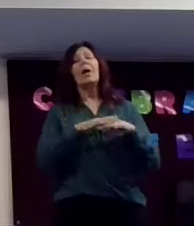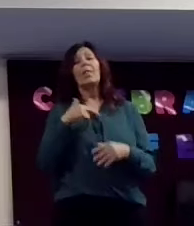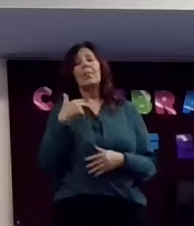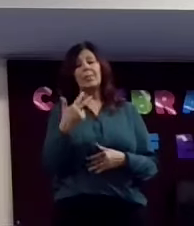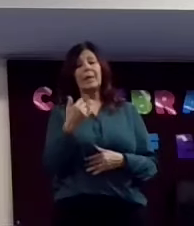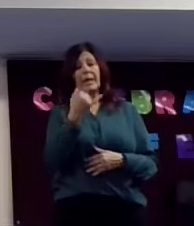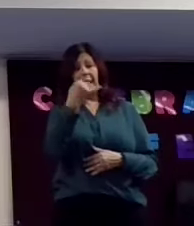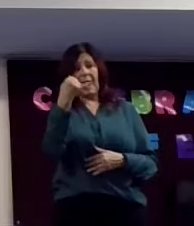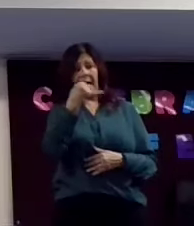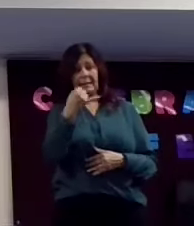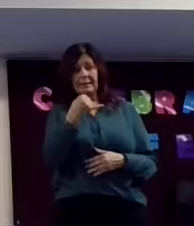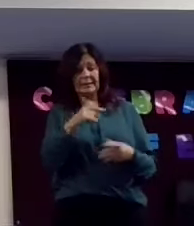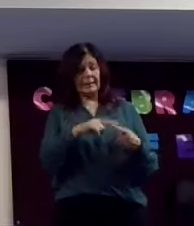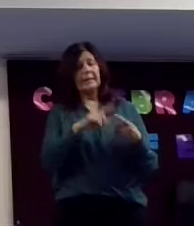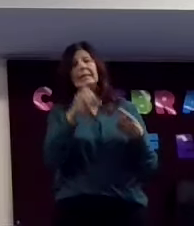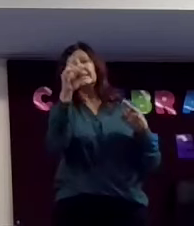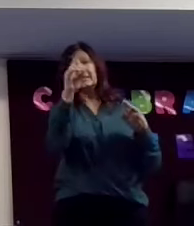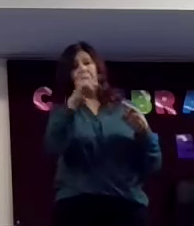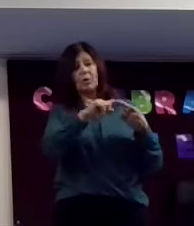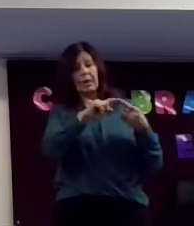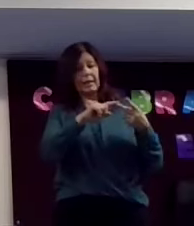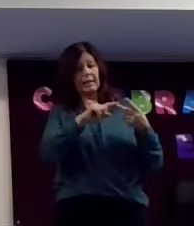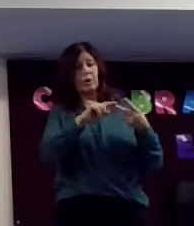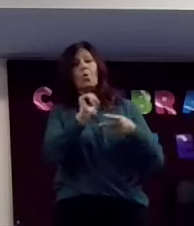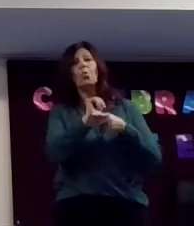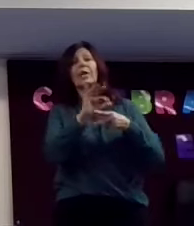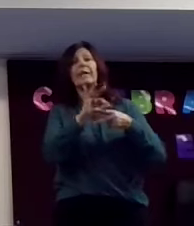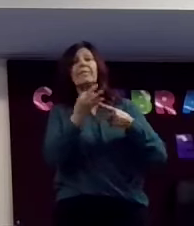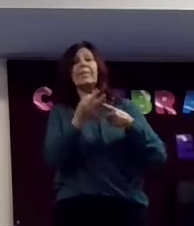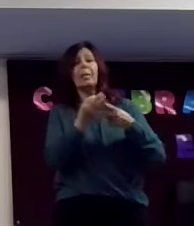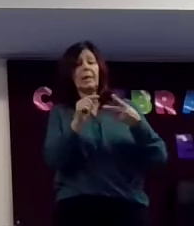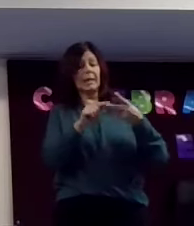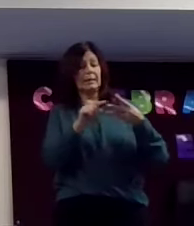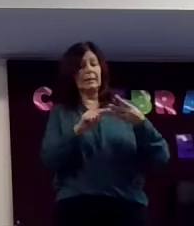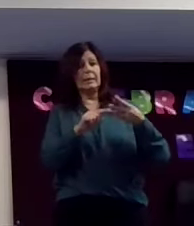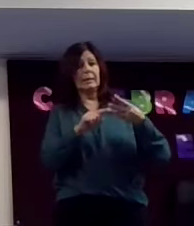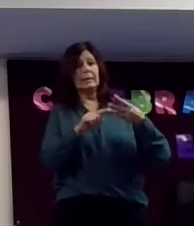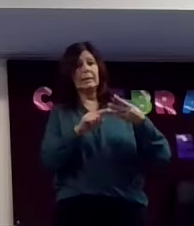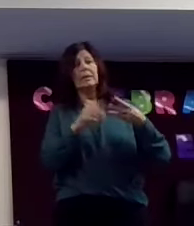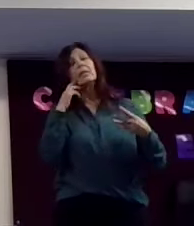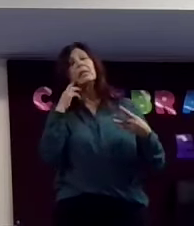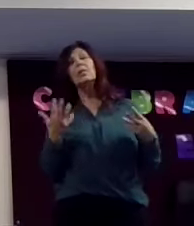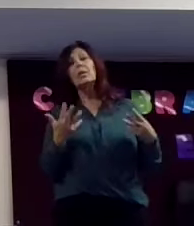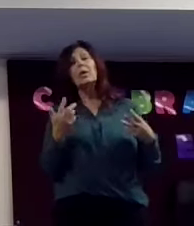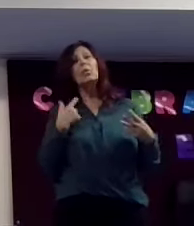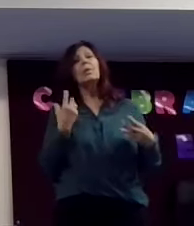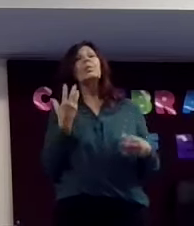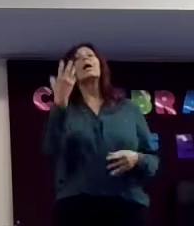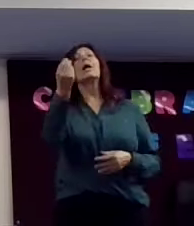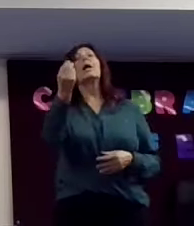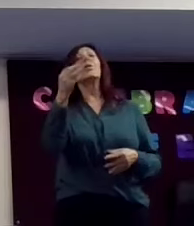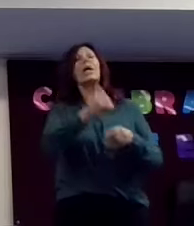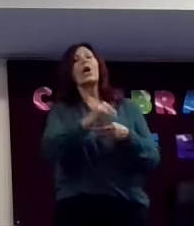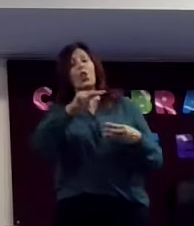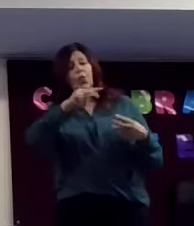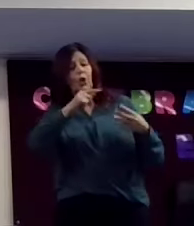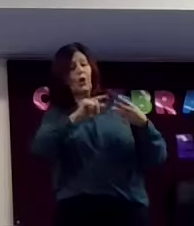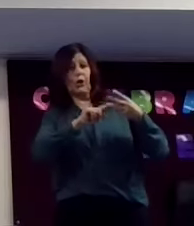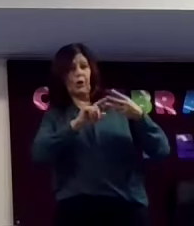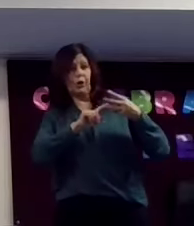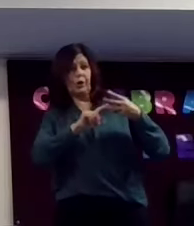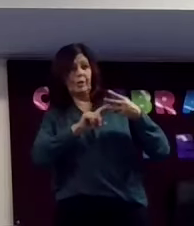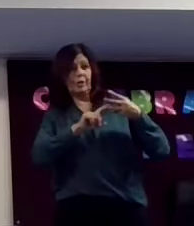3 lines. I'm on the Democratic line, I'm on the Working Families Party line, but you know what? We went out and we got a 3rd